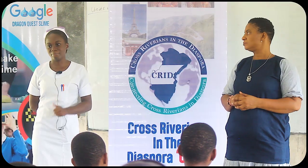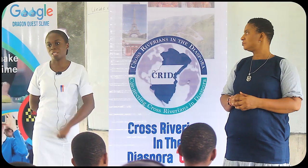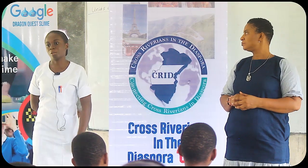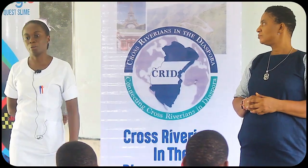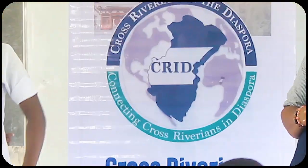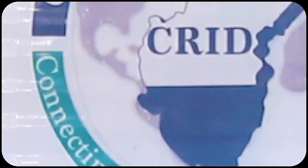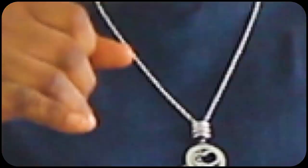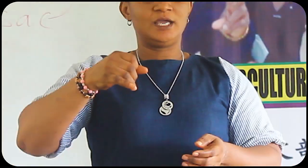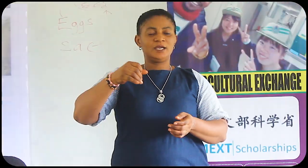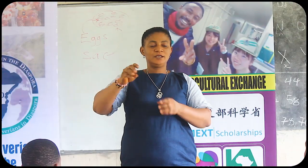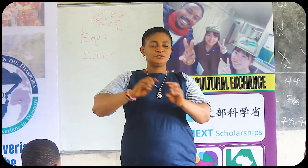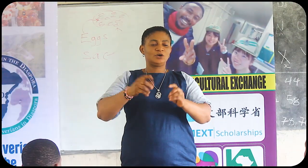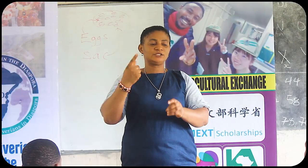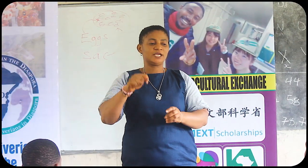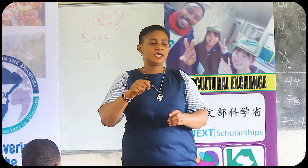Thank you.